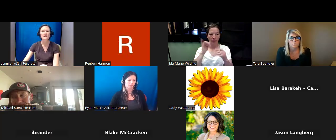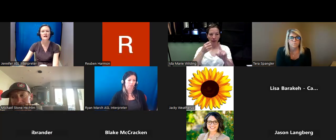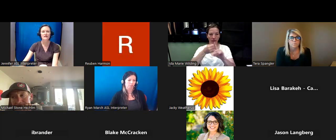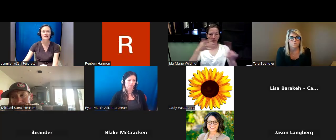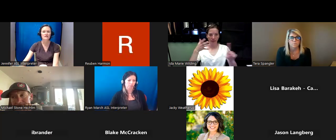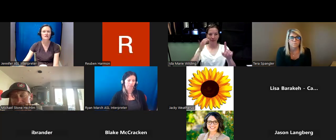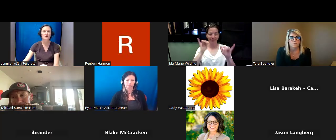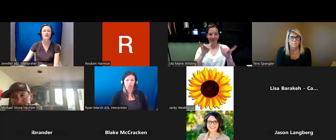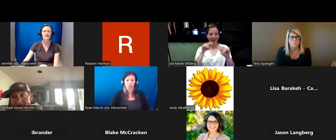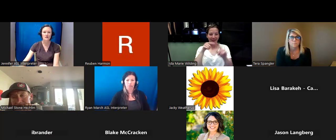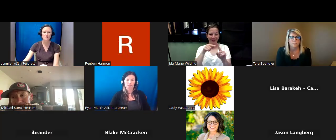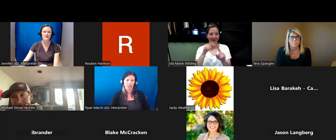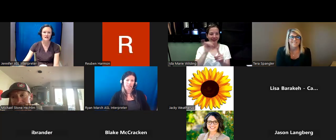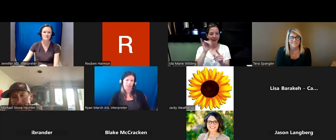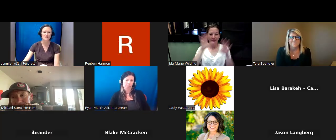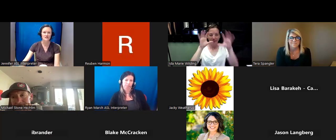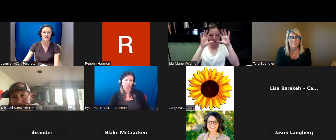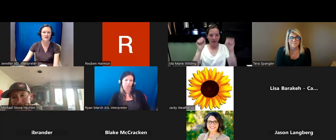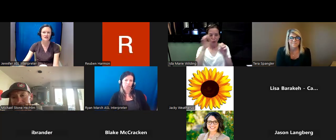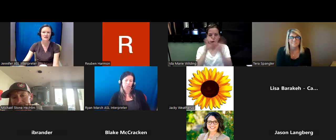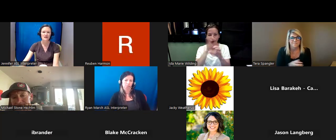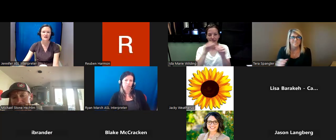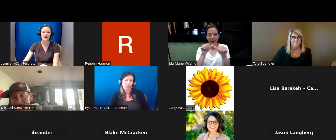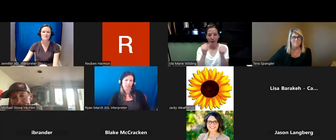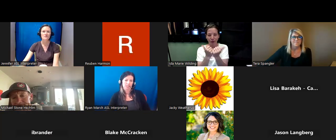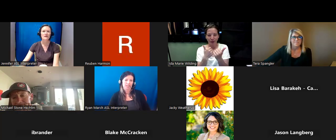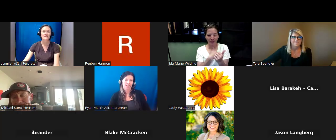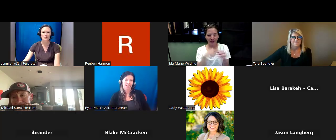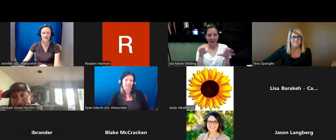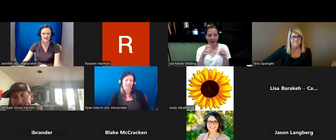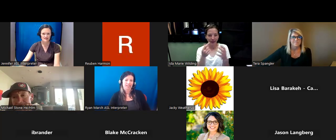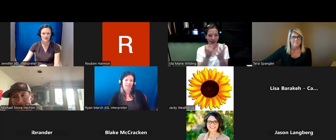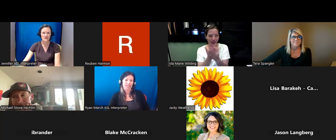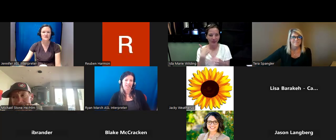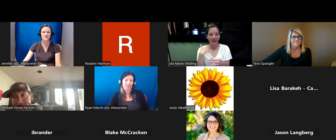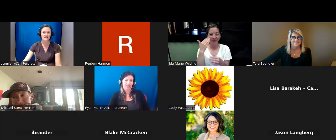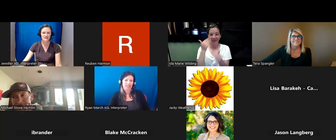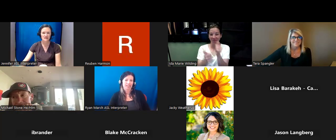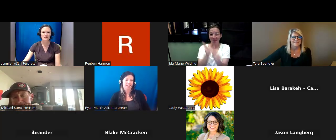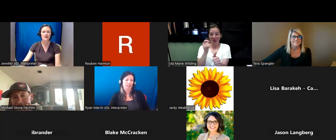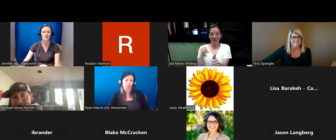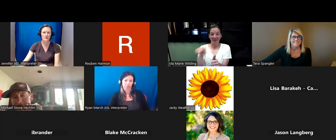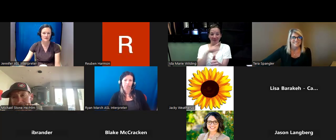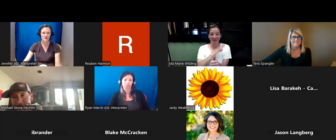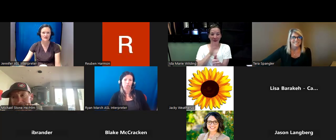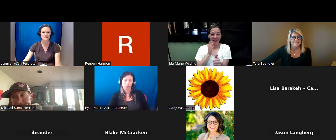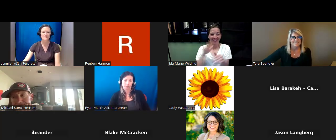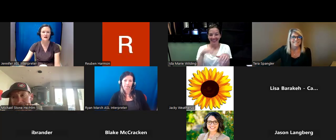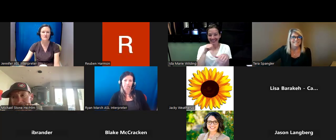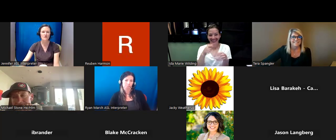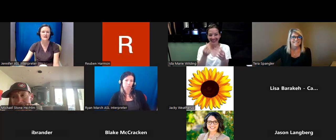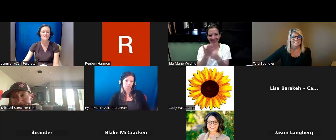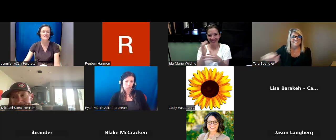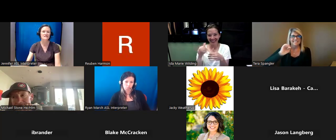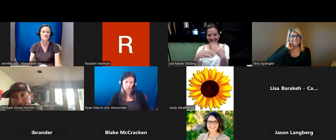This is Ida. Great. Thank you for that explanation. Right. The superintendent search agency, we went through that process with